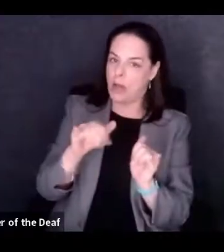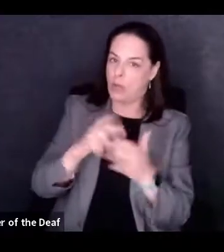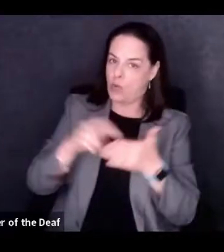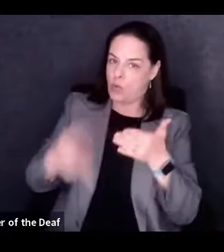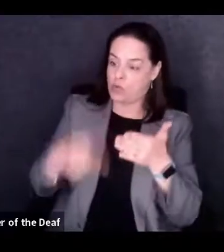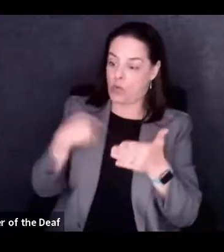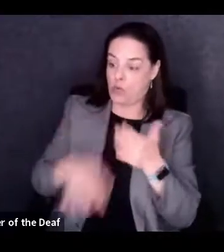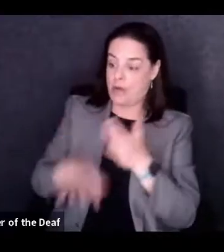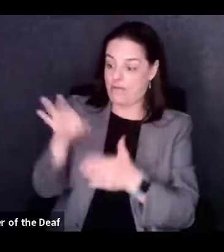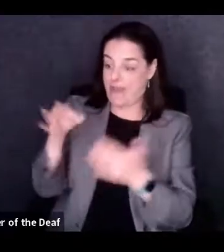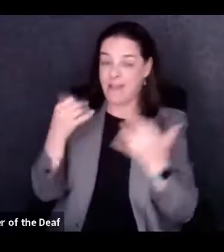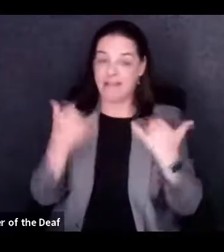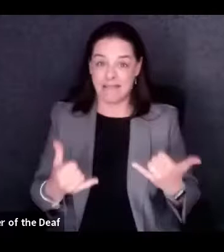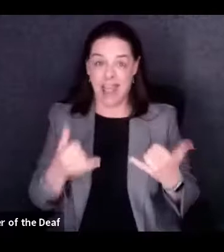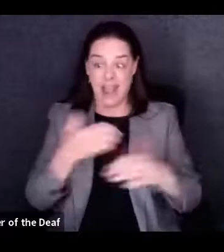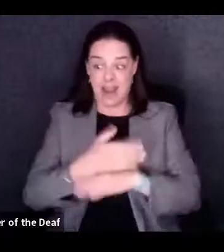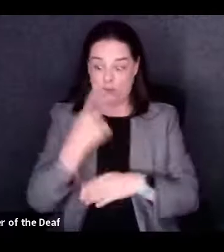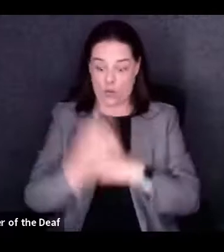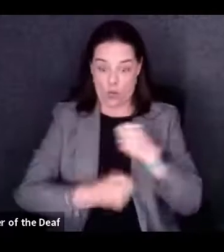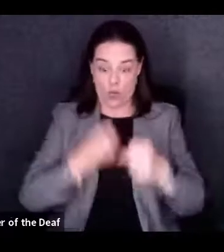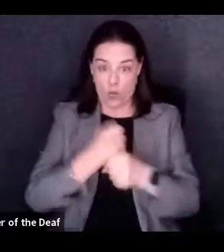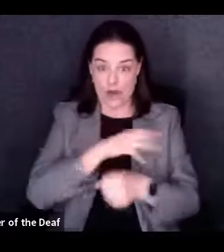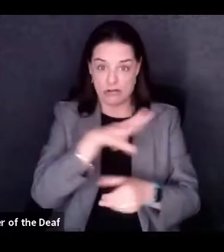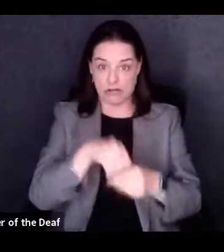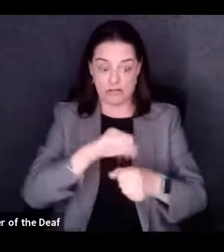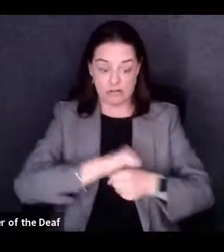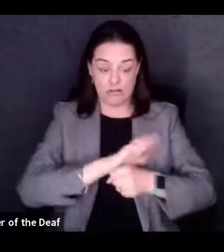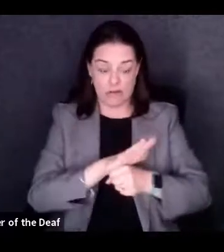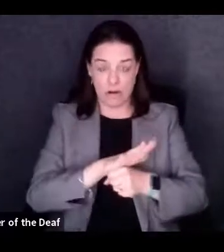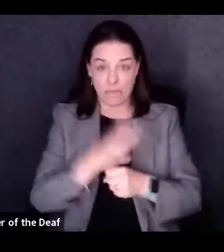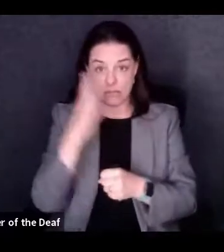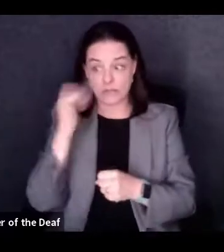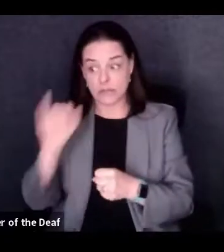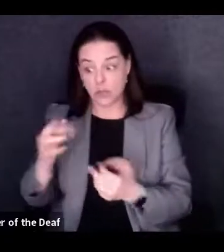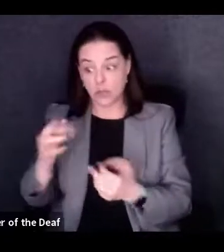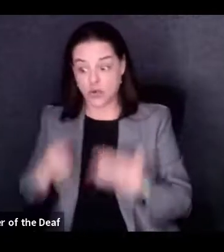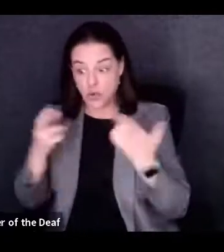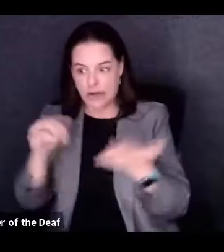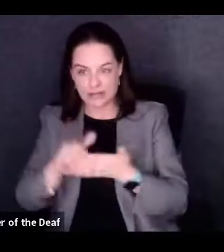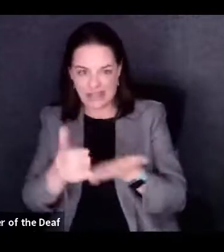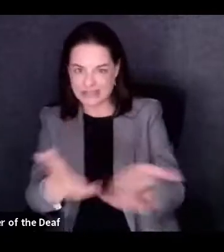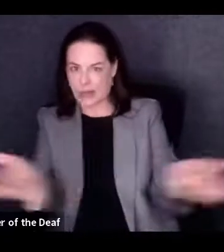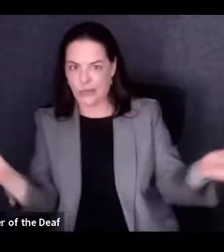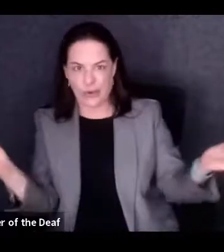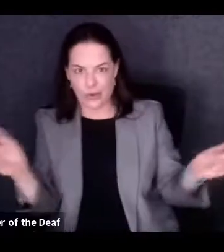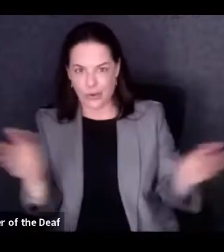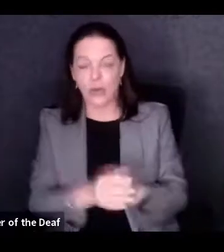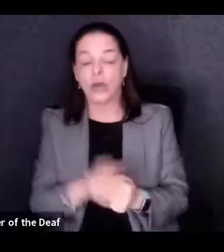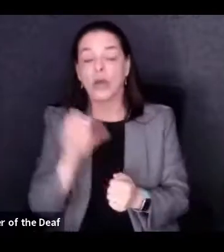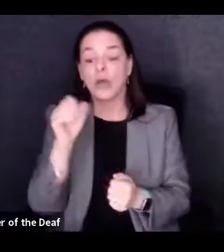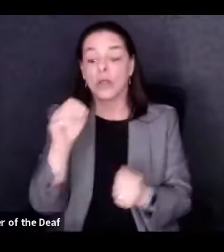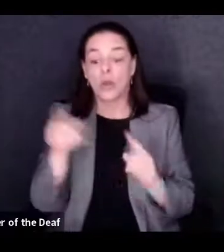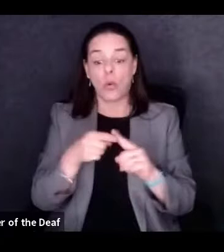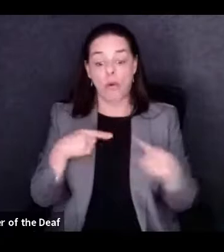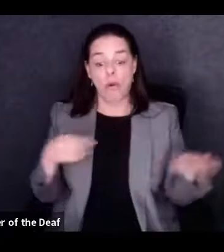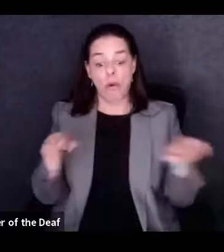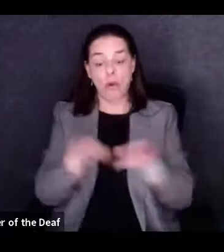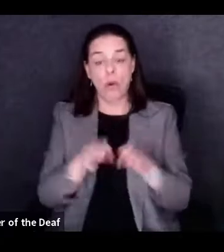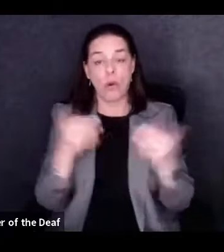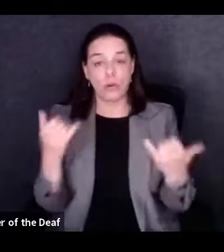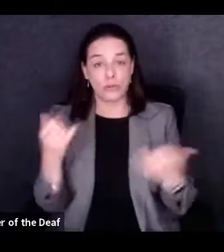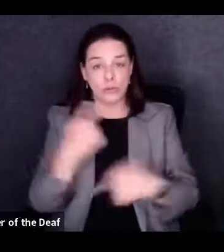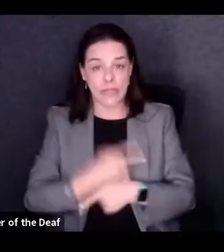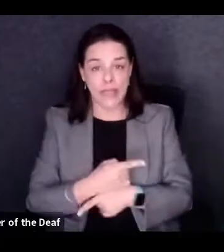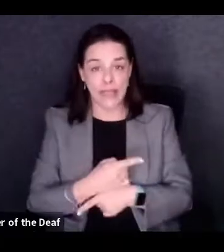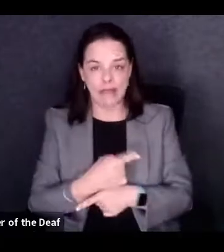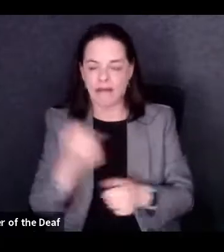now after a year of being in this pandemic for a lot of the recommendations or all of the recommendations that are out there. So as I close out today,